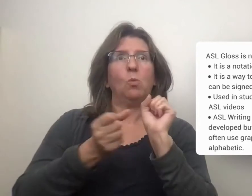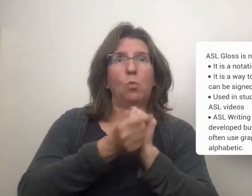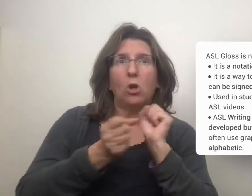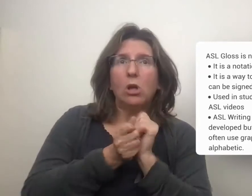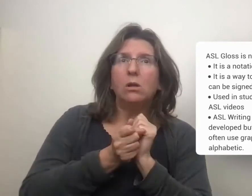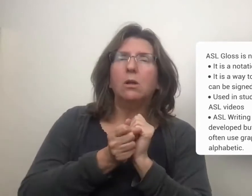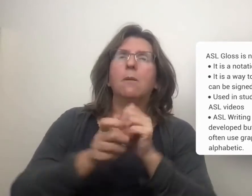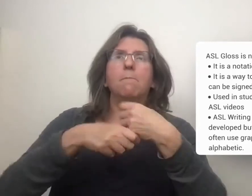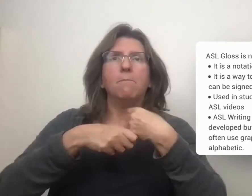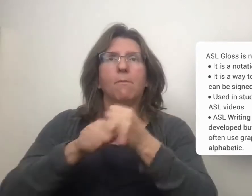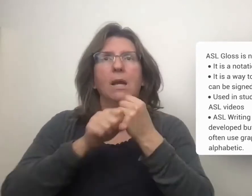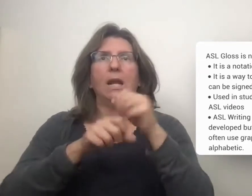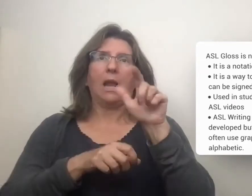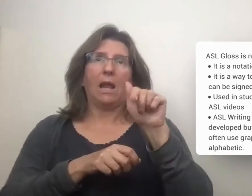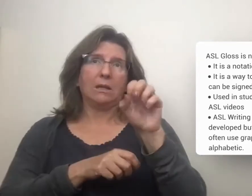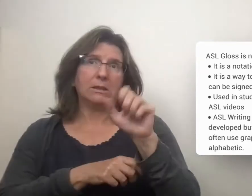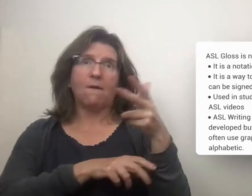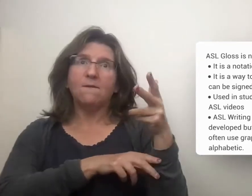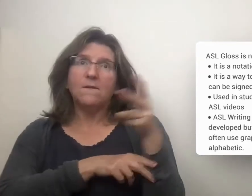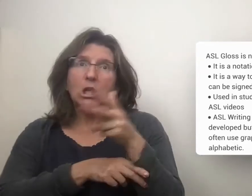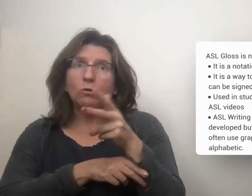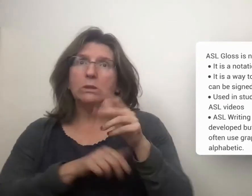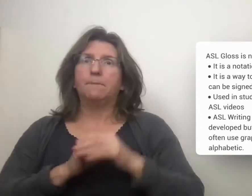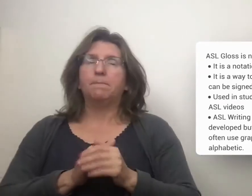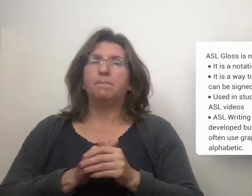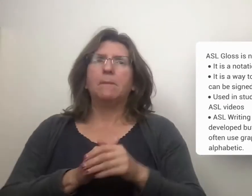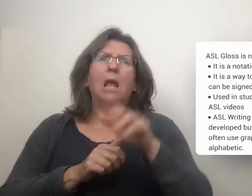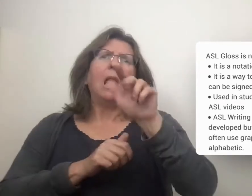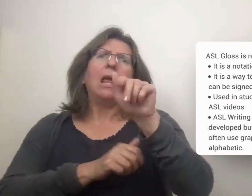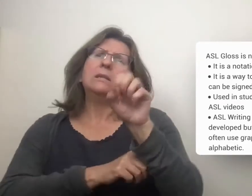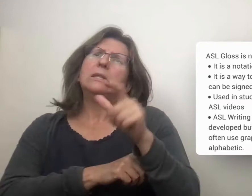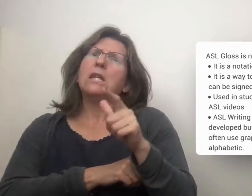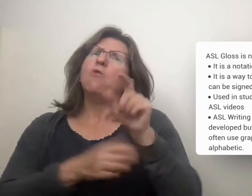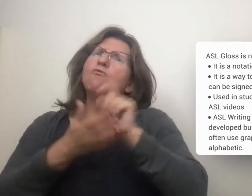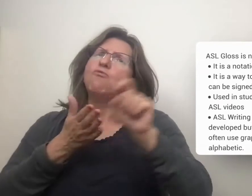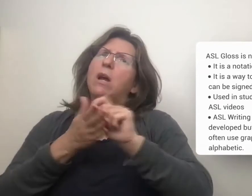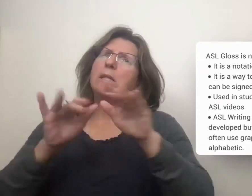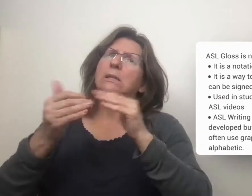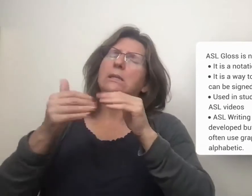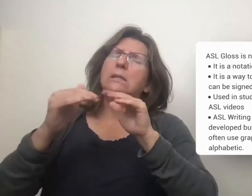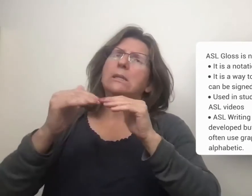translation work, and making videos in ASL.